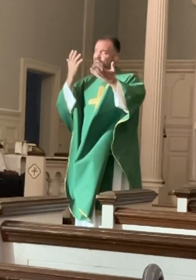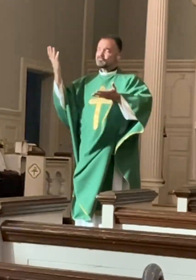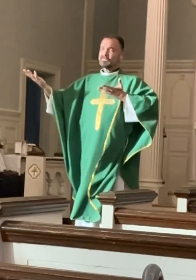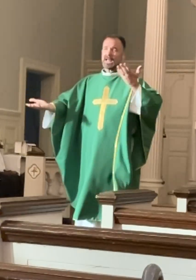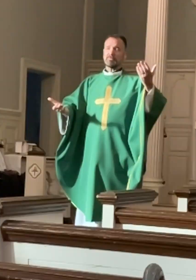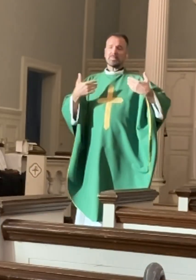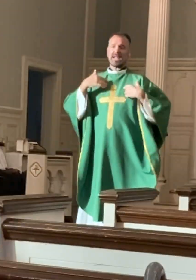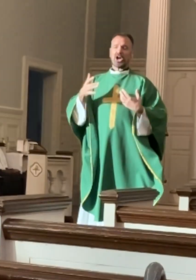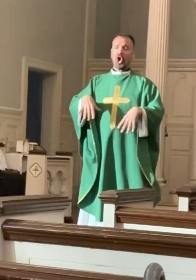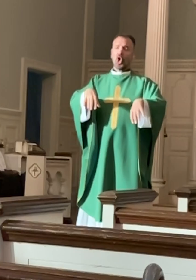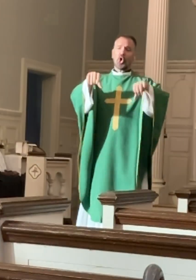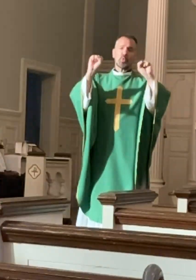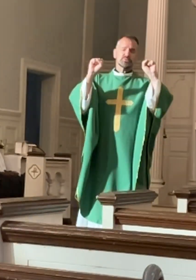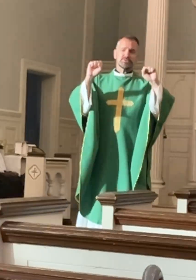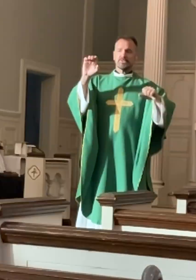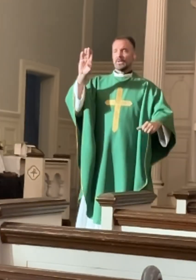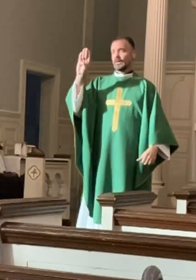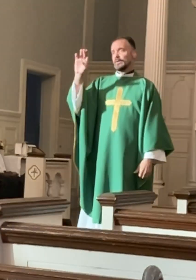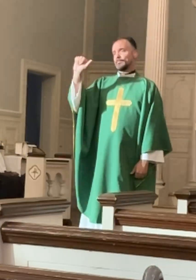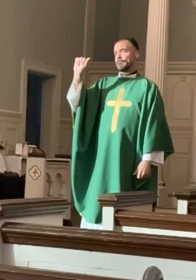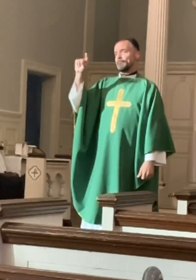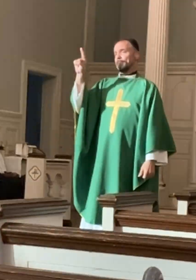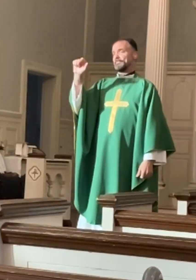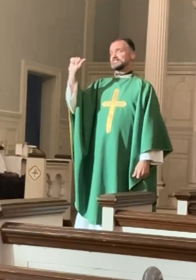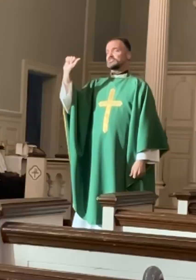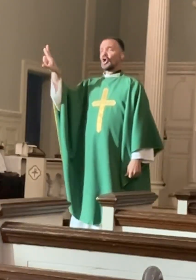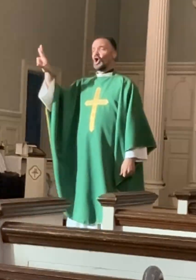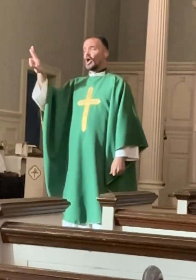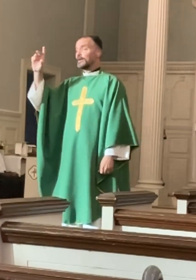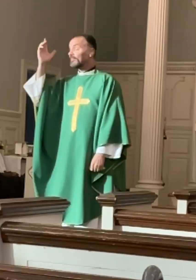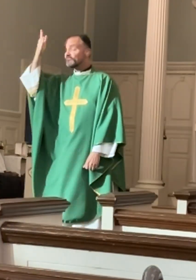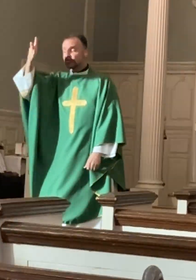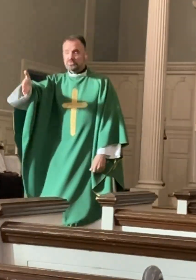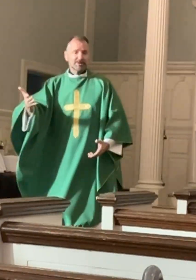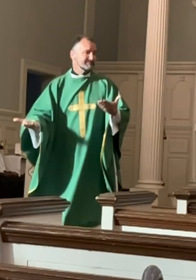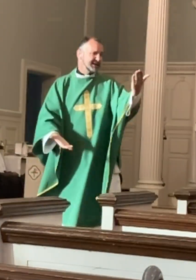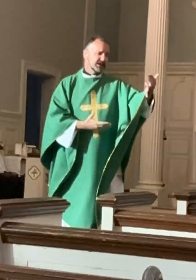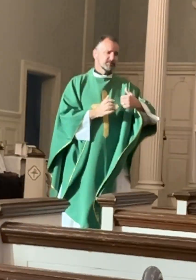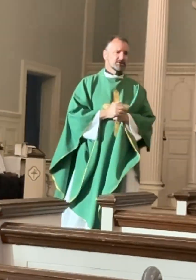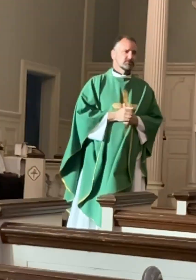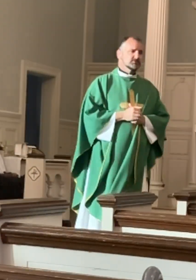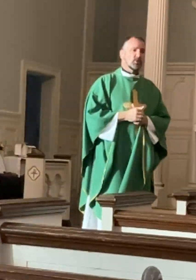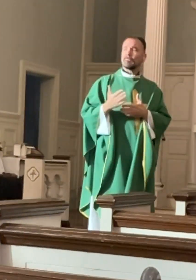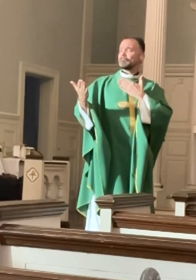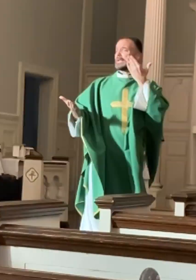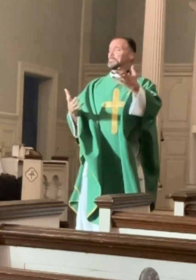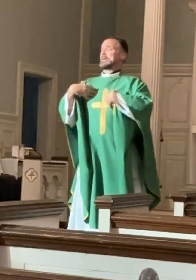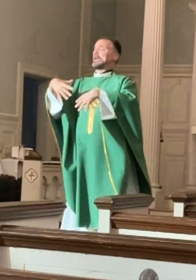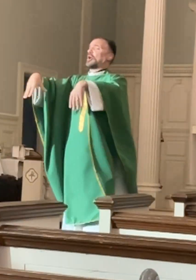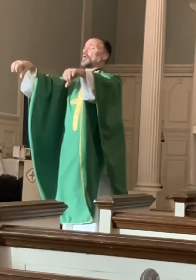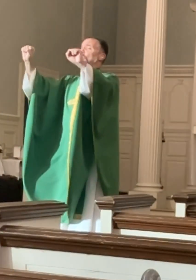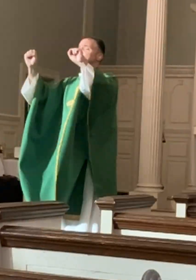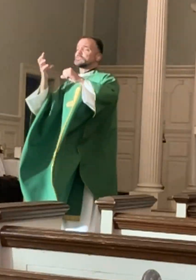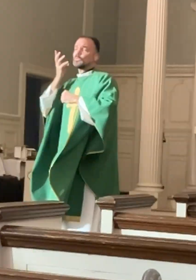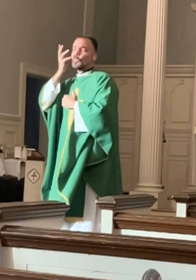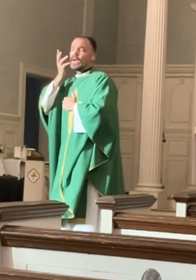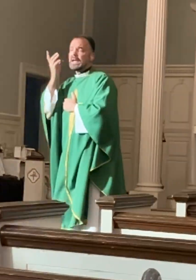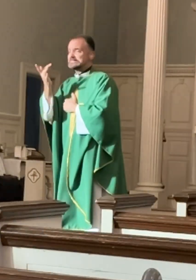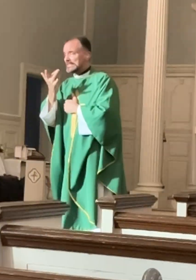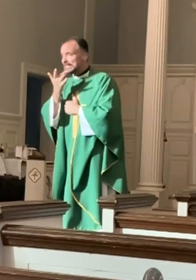out before I make a letter and send it up, you know, to have it for you to work for you to be shared, but I just wanted